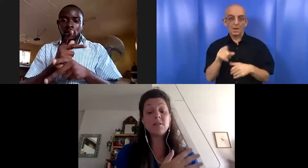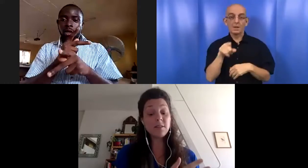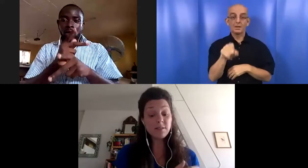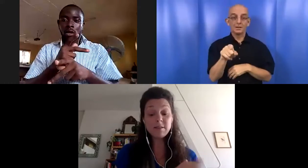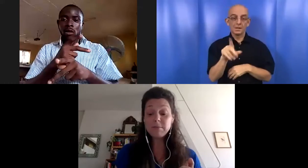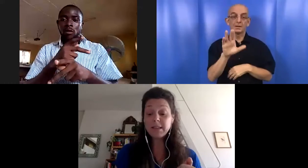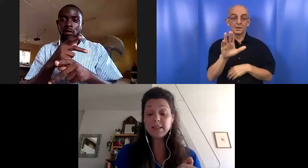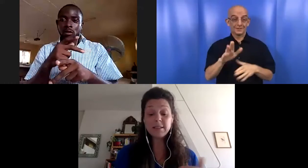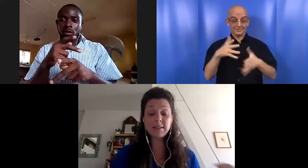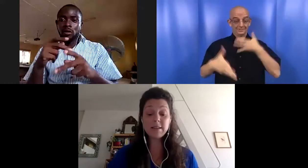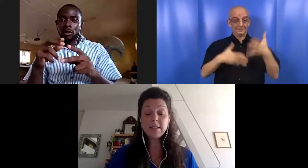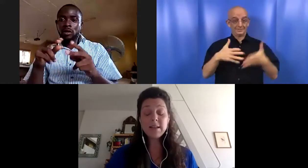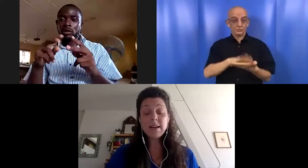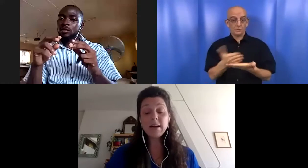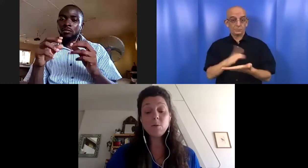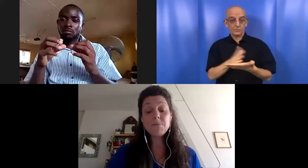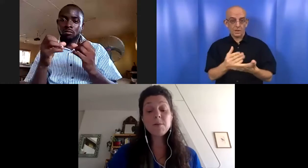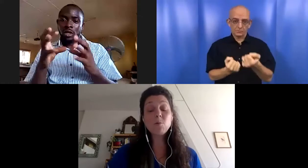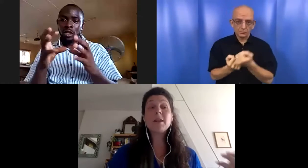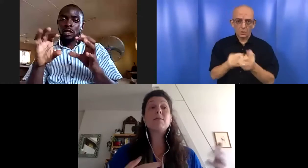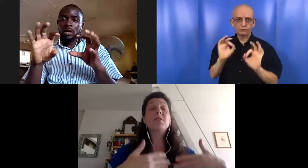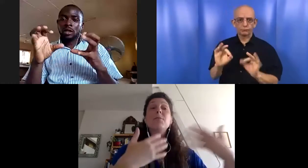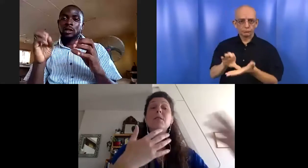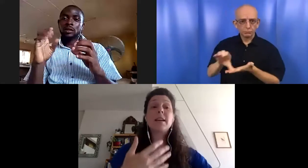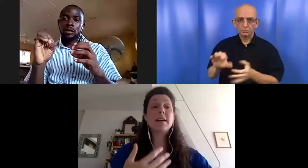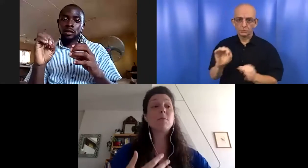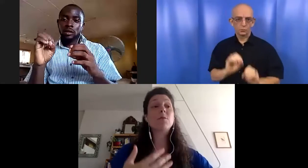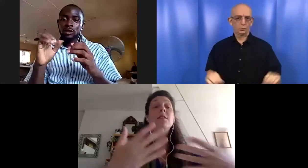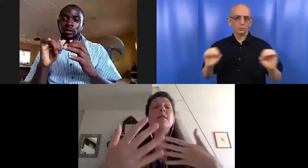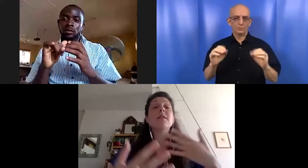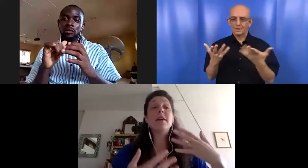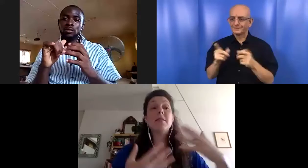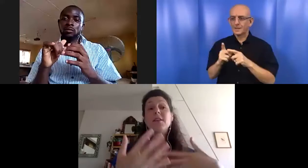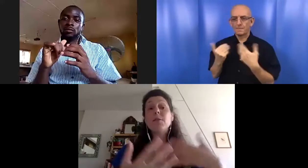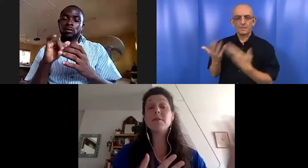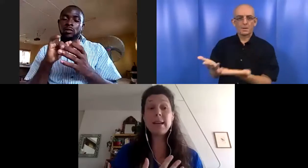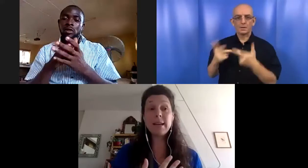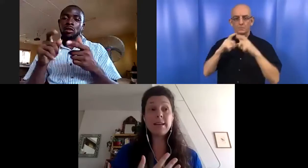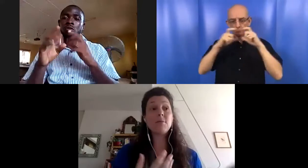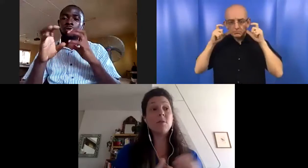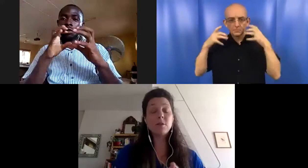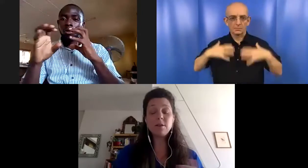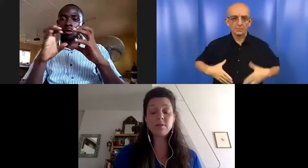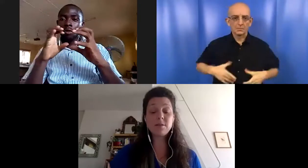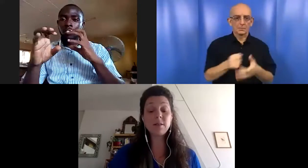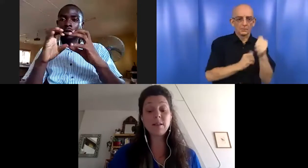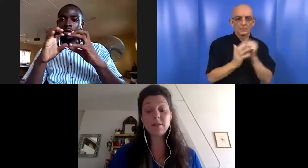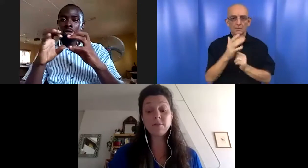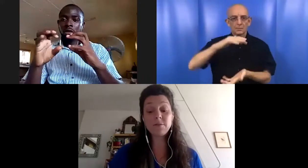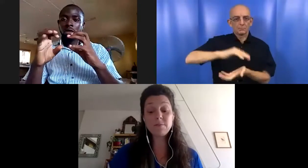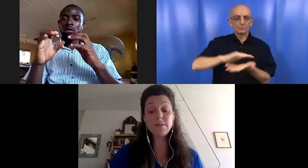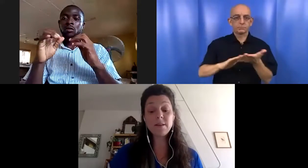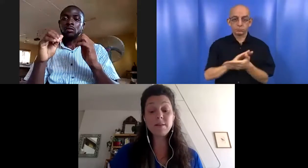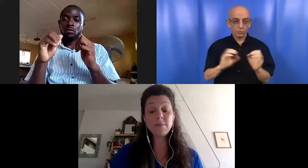very serious in some cases, where people weren't able to communicate what was going on and that they were in pain, which caused a lot